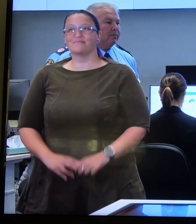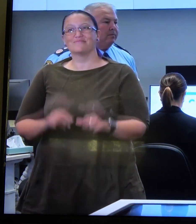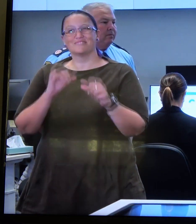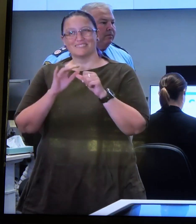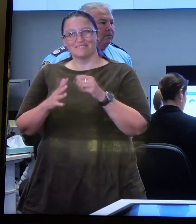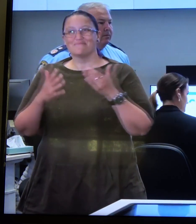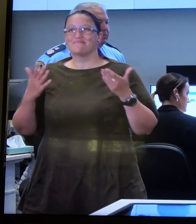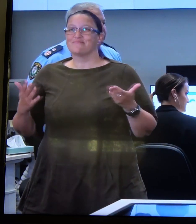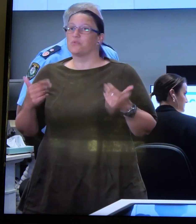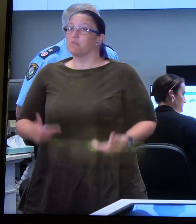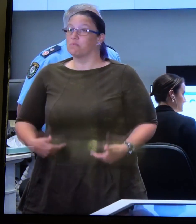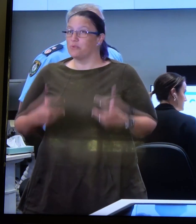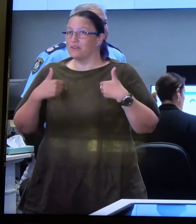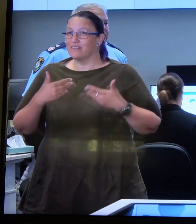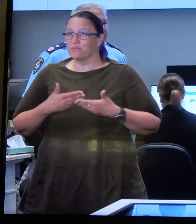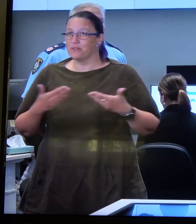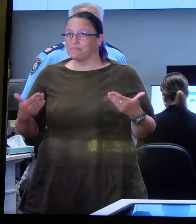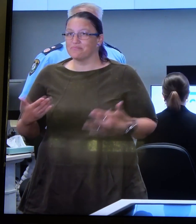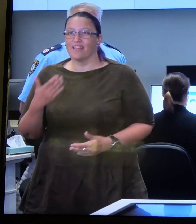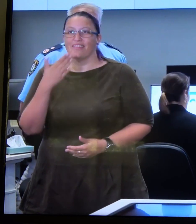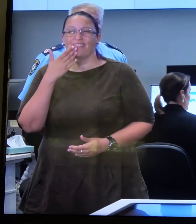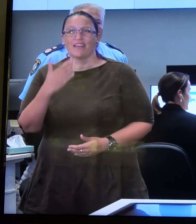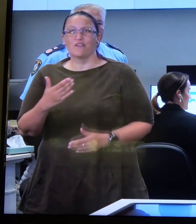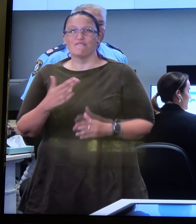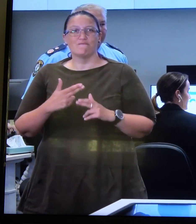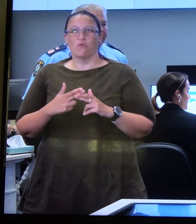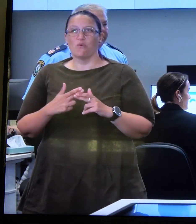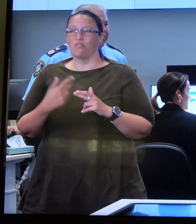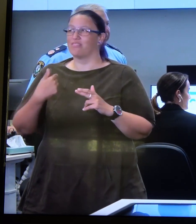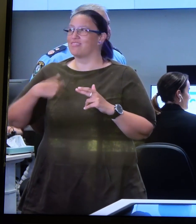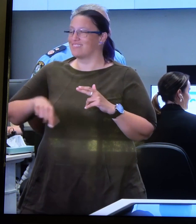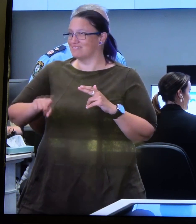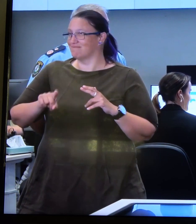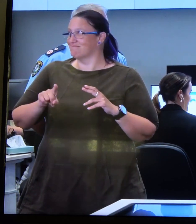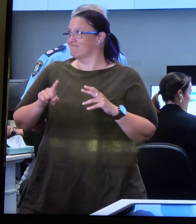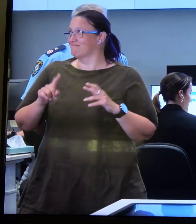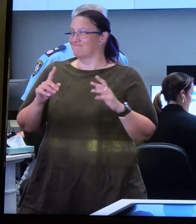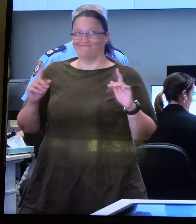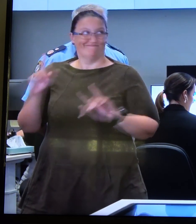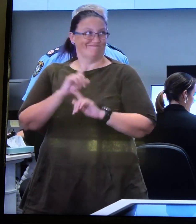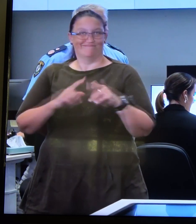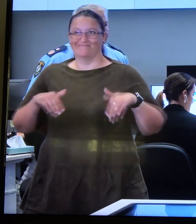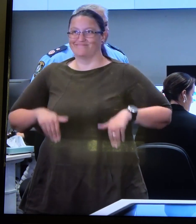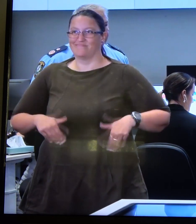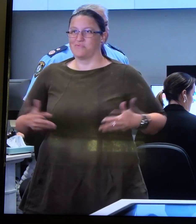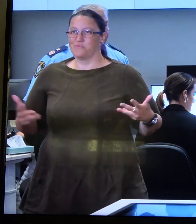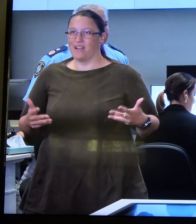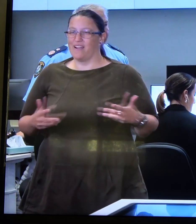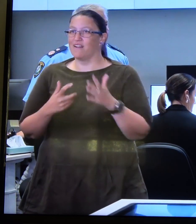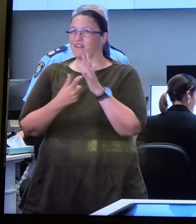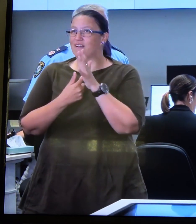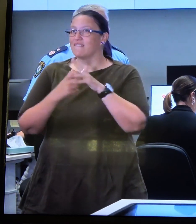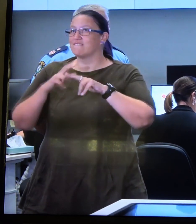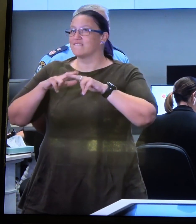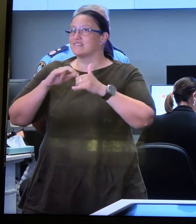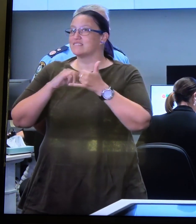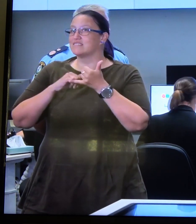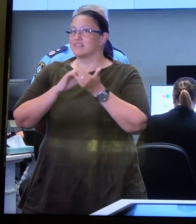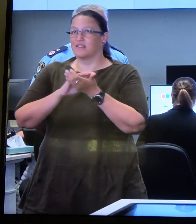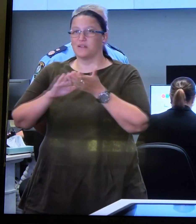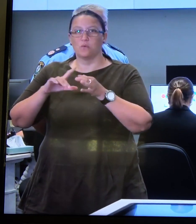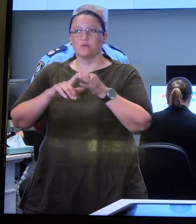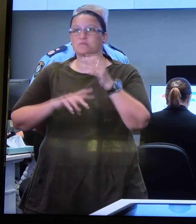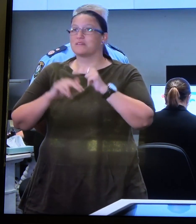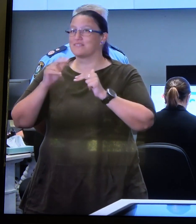Fantastic. Good morning, everybody, and welcome to what is a familiar place. It's the RFS headquarters, but during the duration